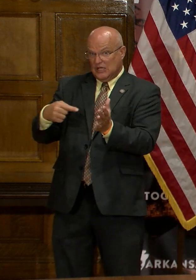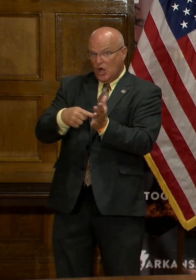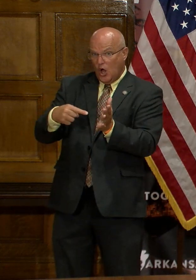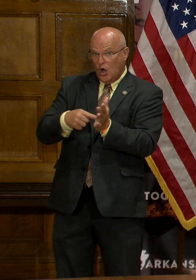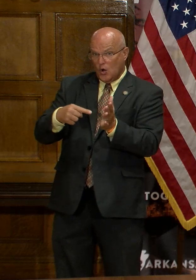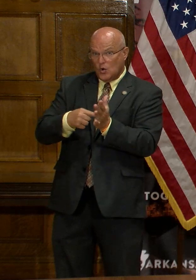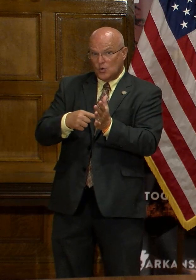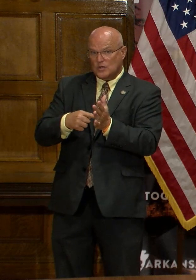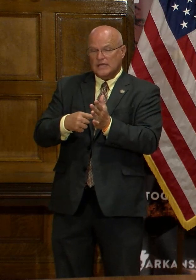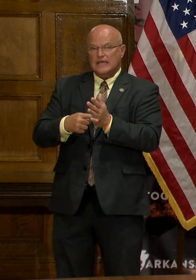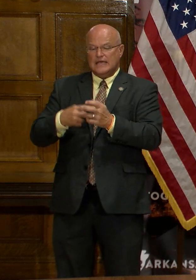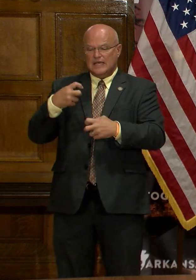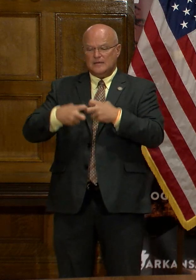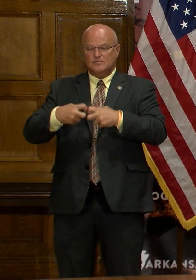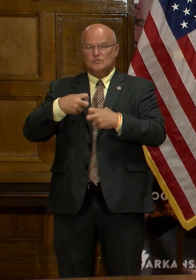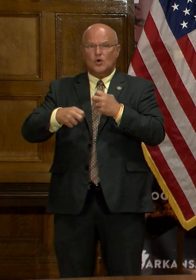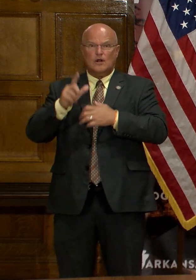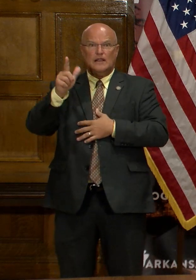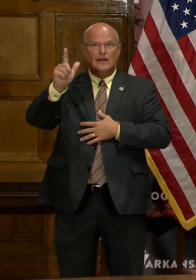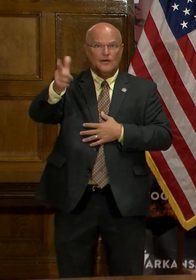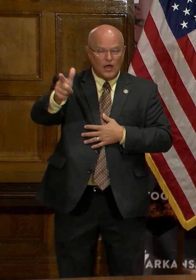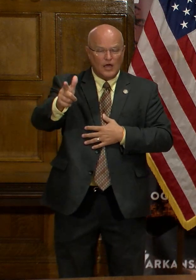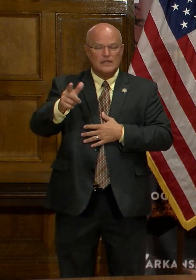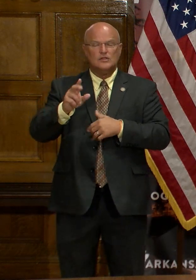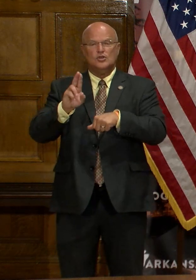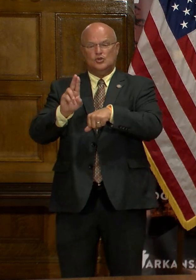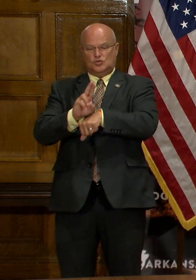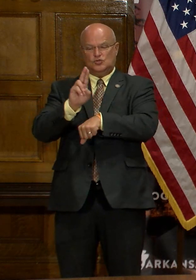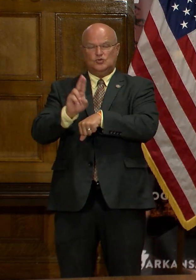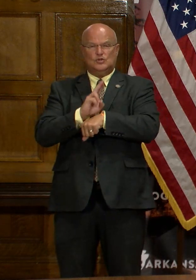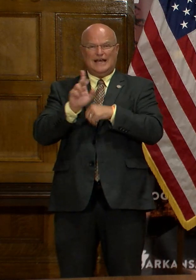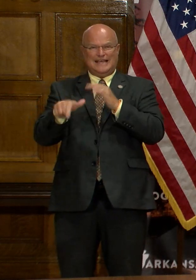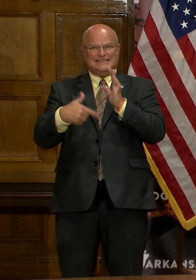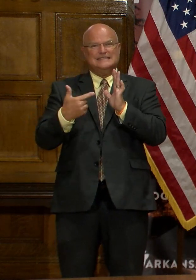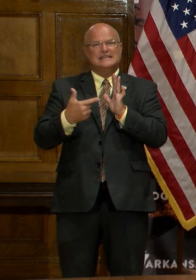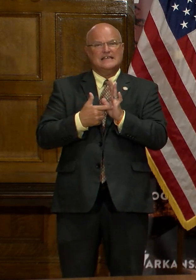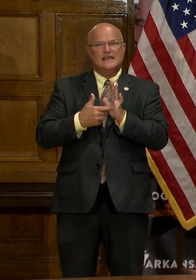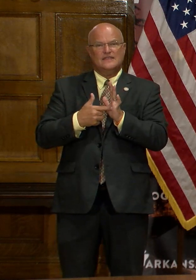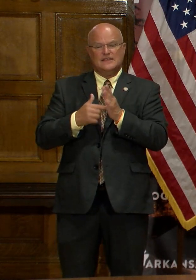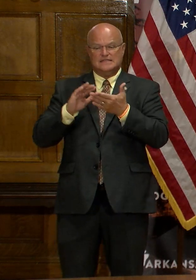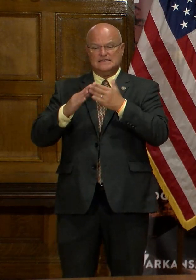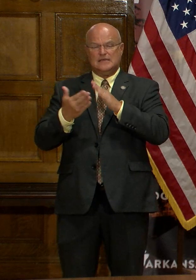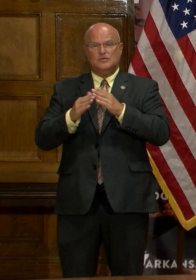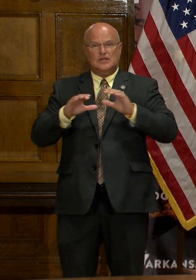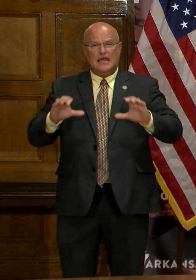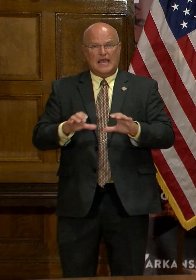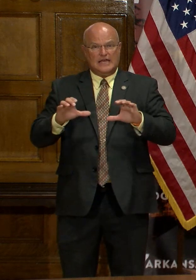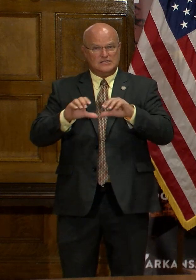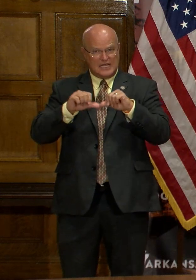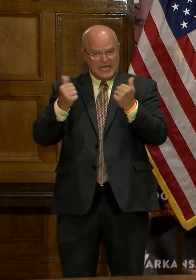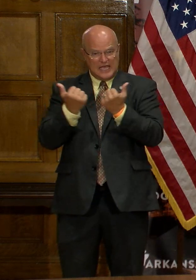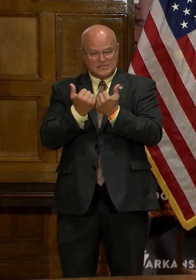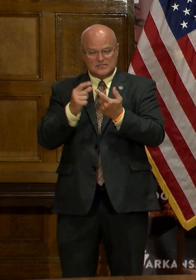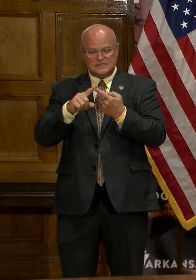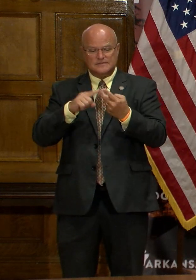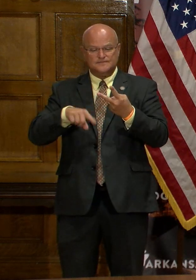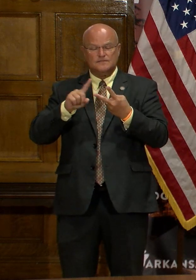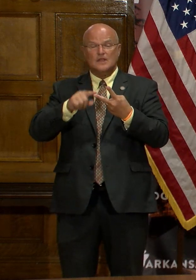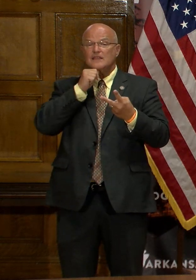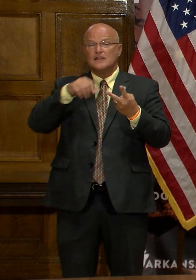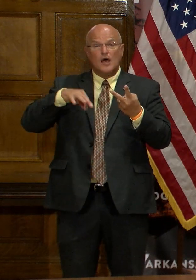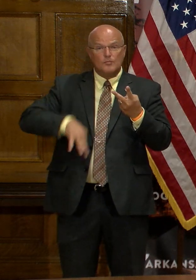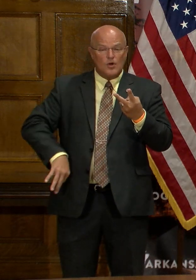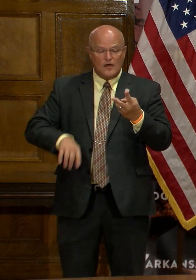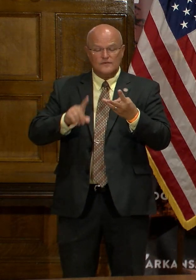puts problems more for you down the road, utilize these community action agencies, these nonprofits,